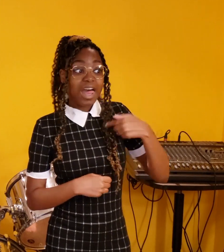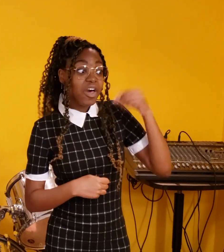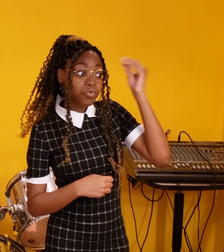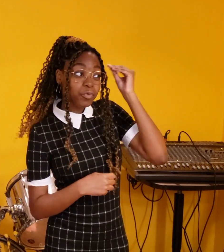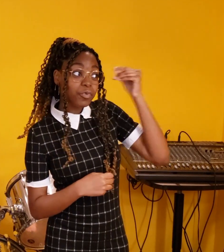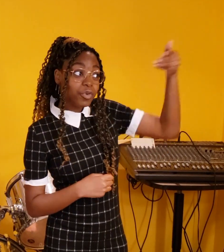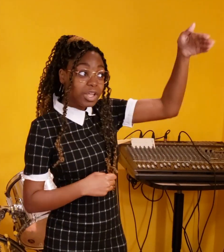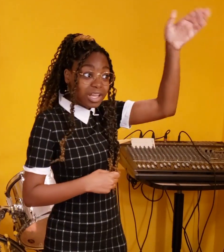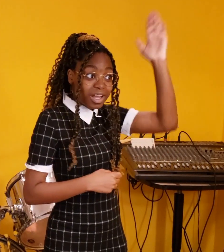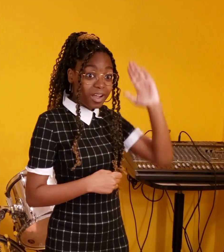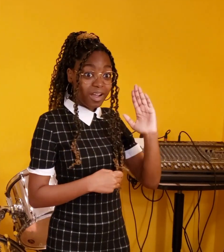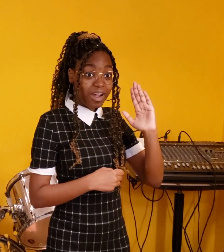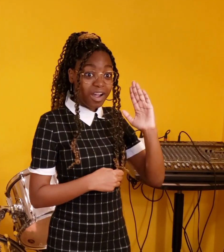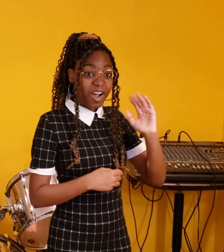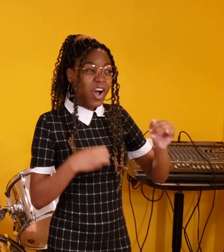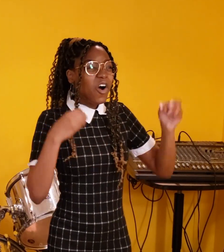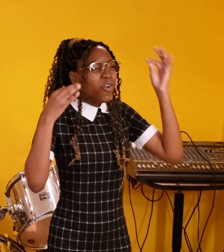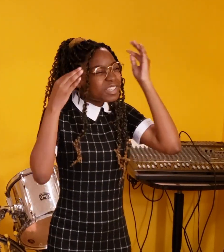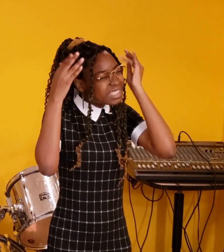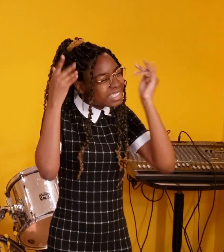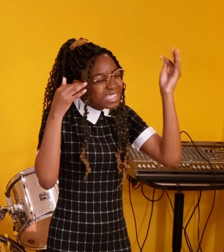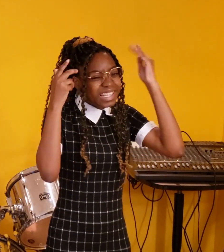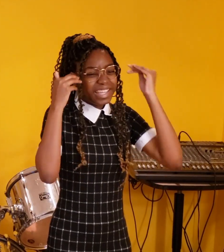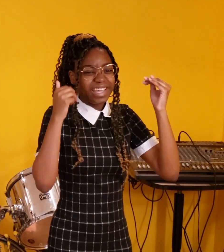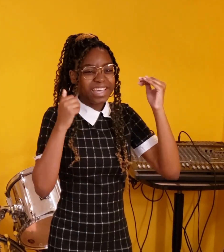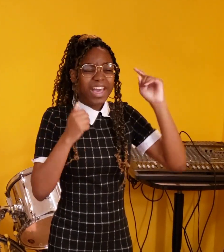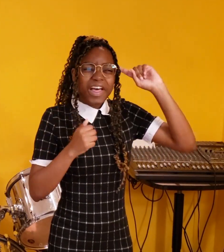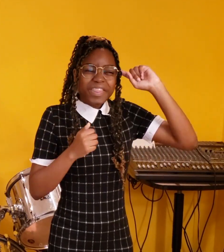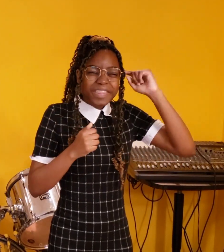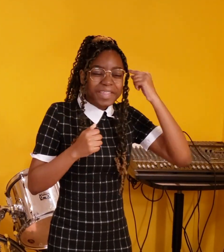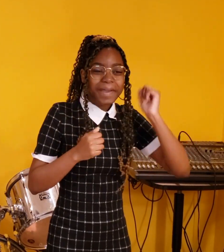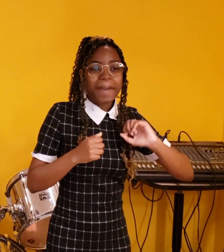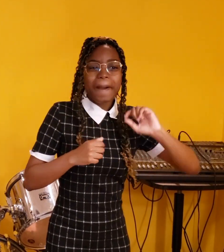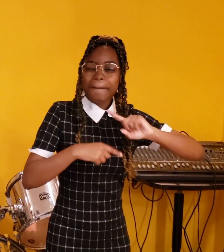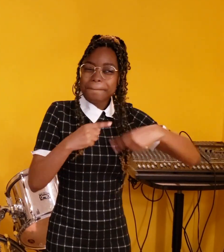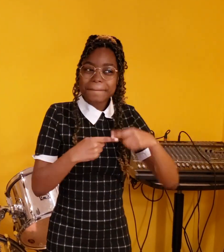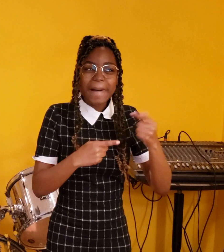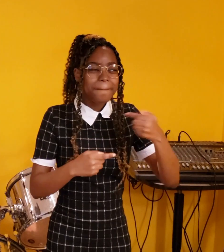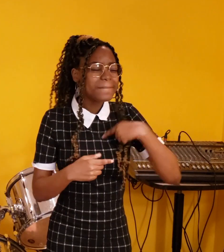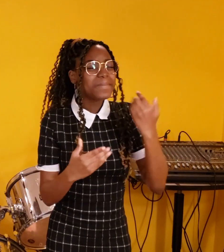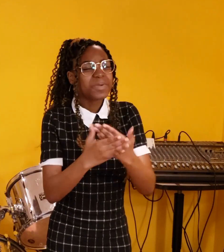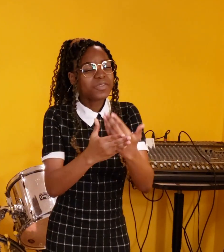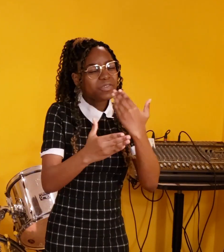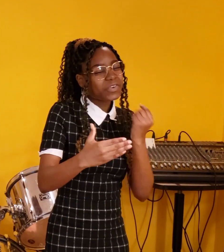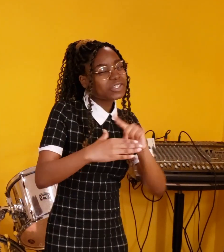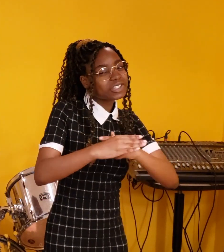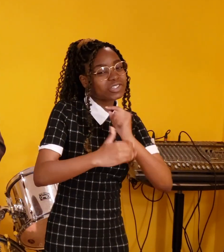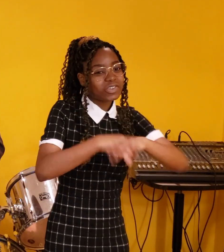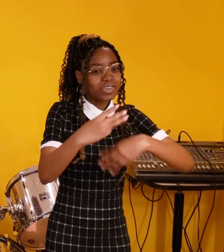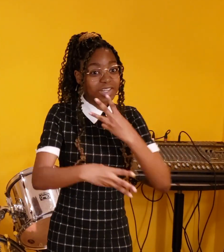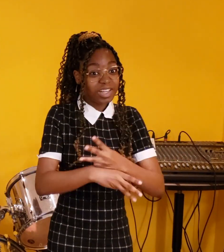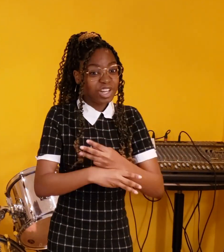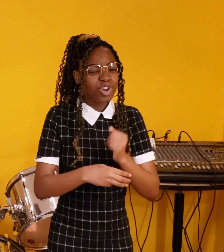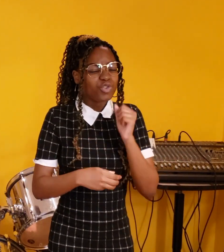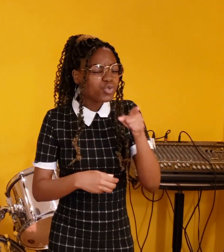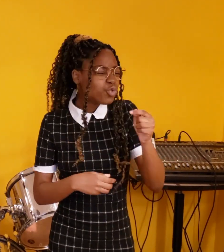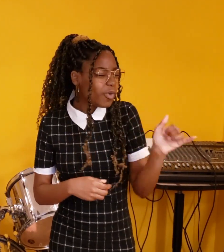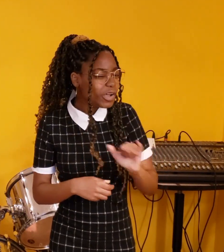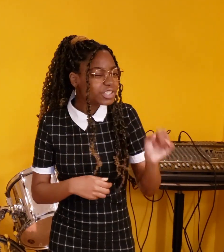mind before the foundation of the world. And you should too. If you're a believer, you should feel